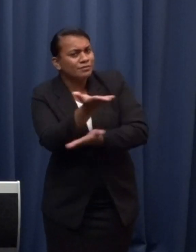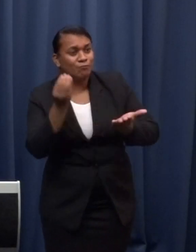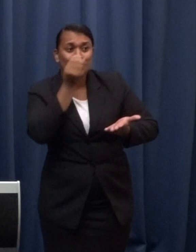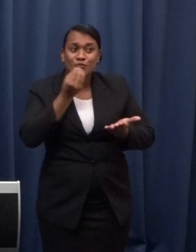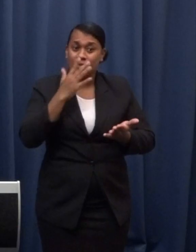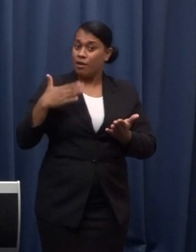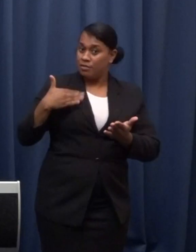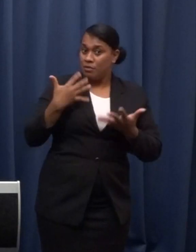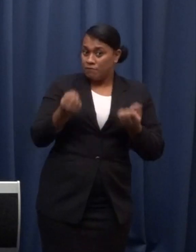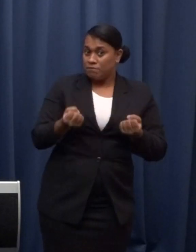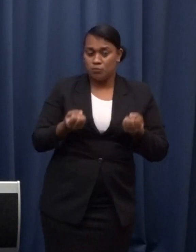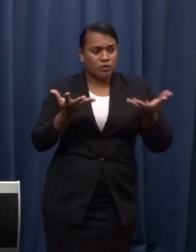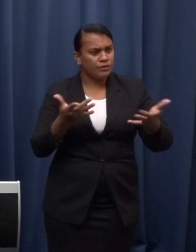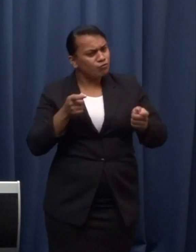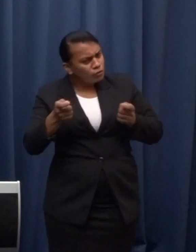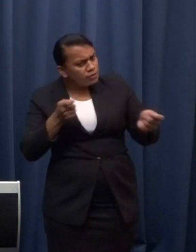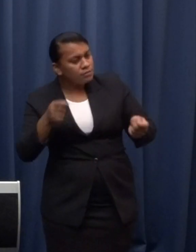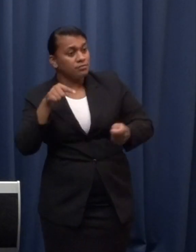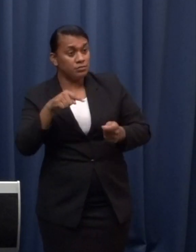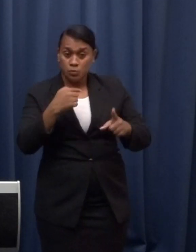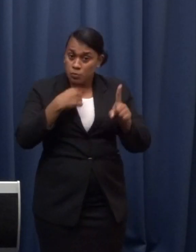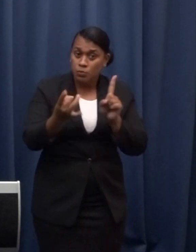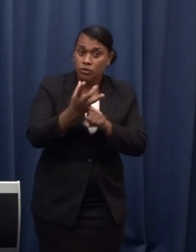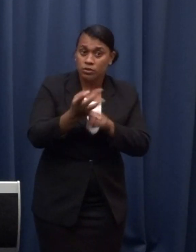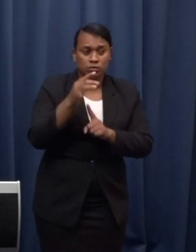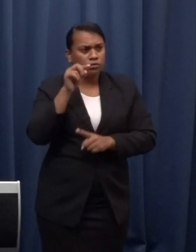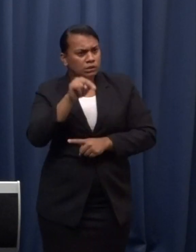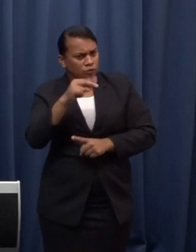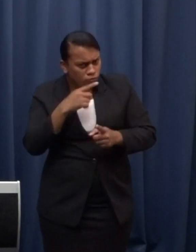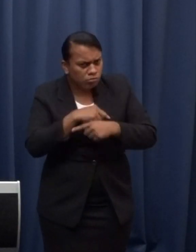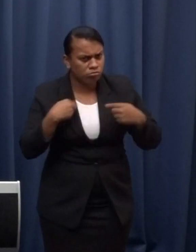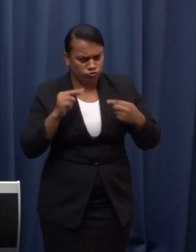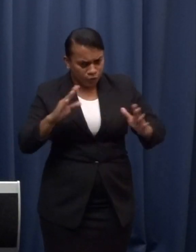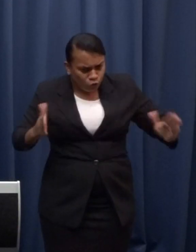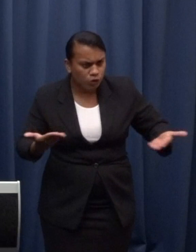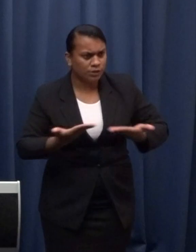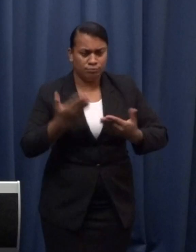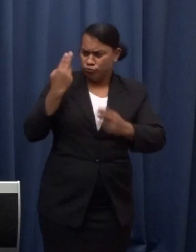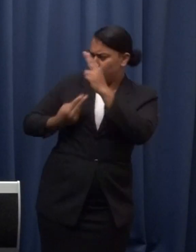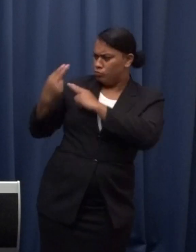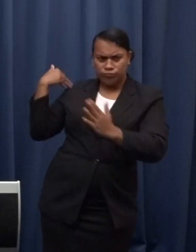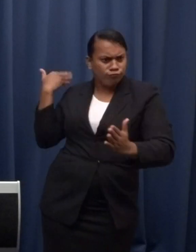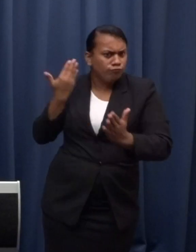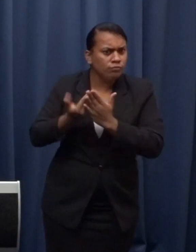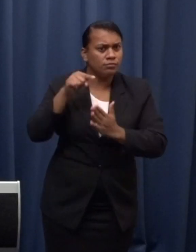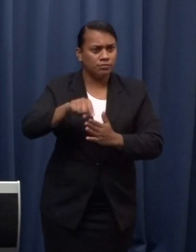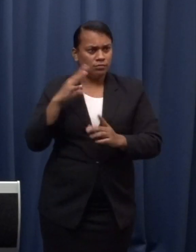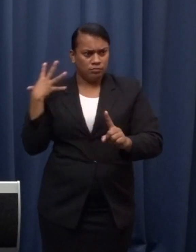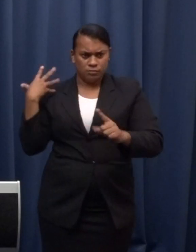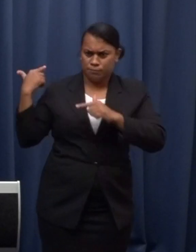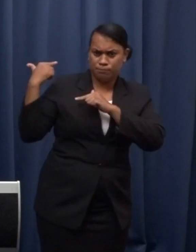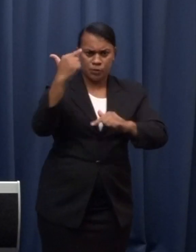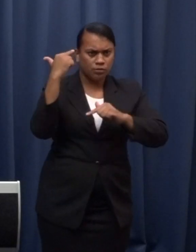point. Yes, we've introduced historic levels of travel restrictions. Yes, we'll